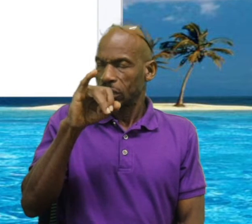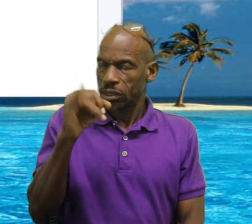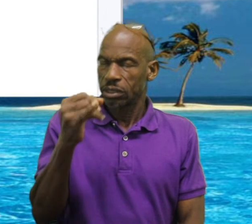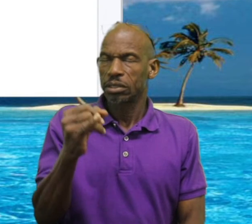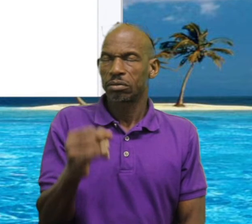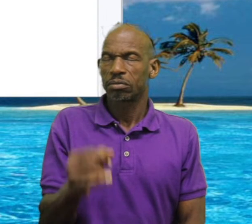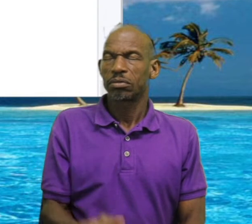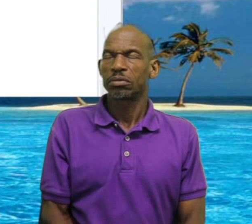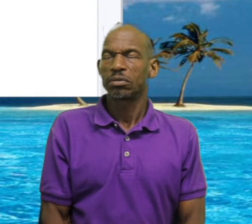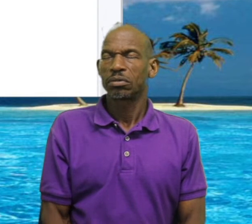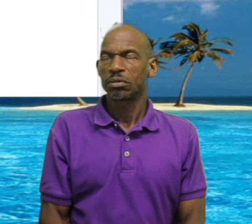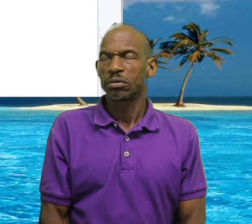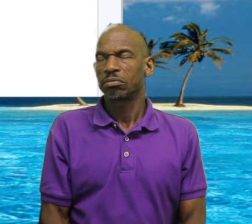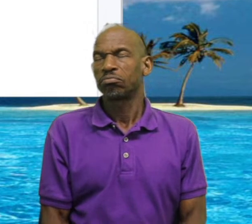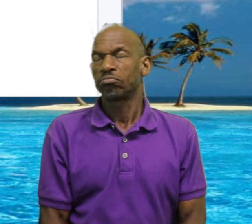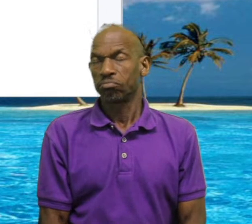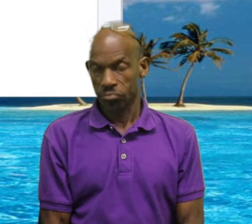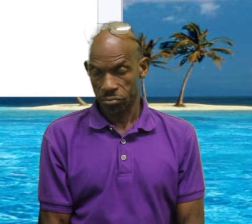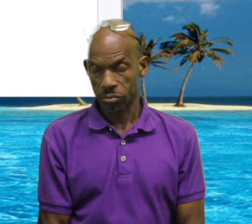adjectives.